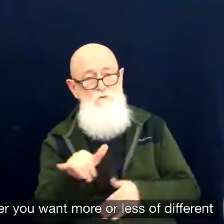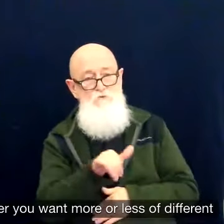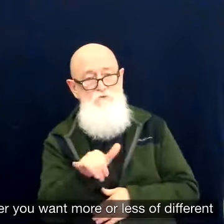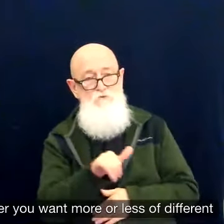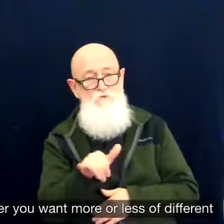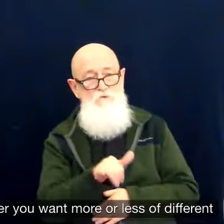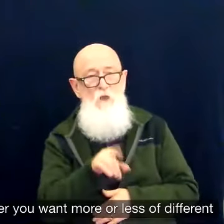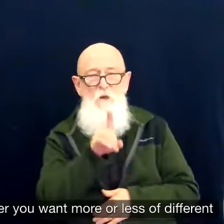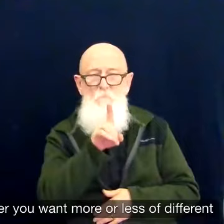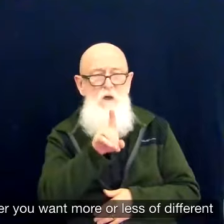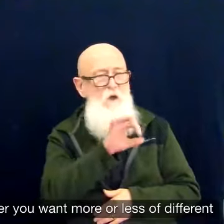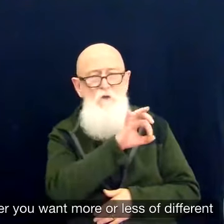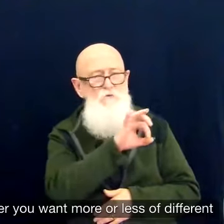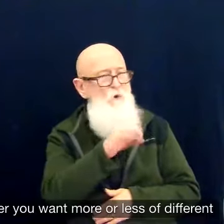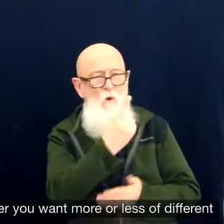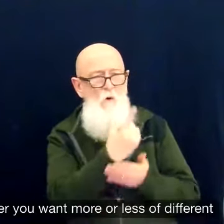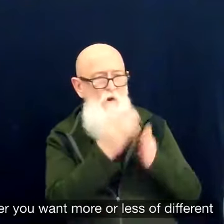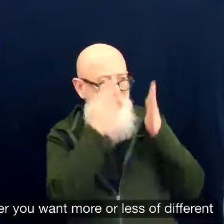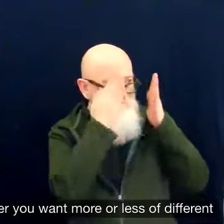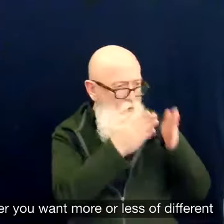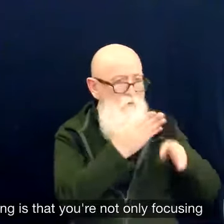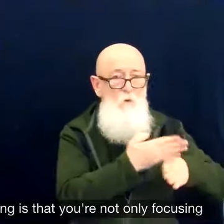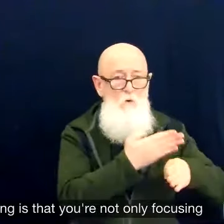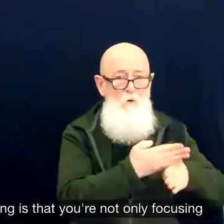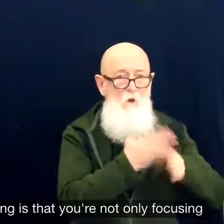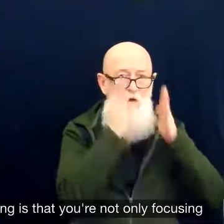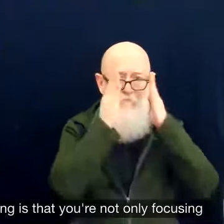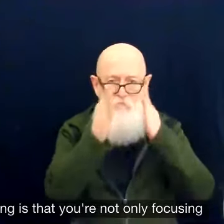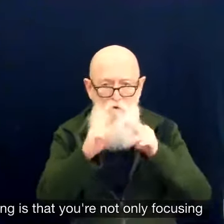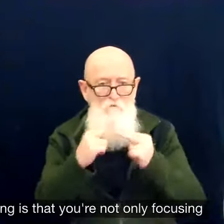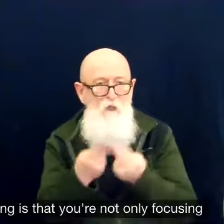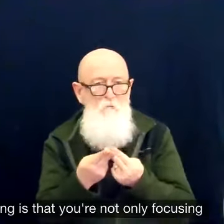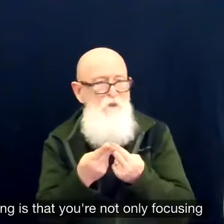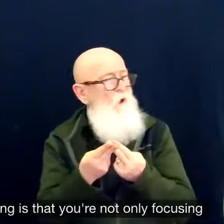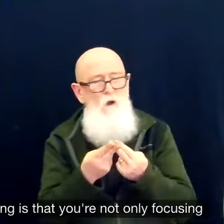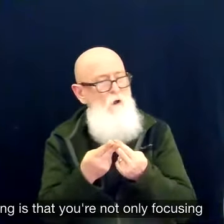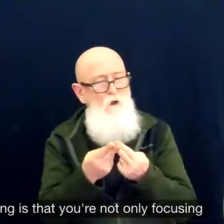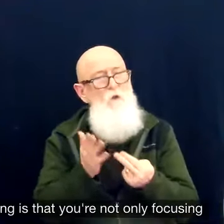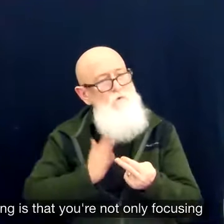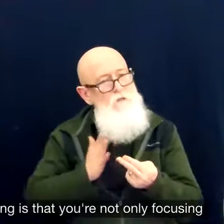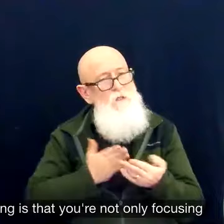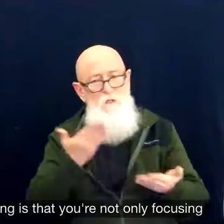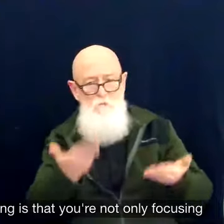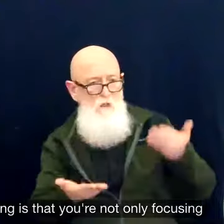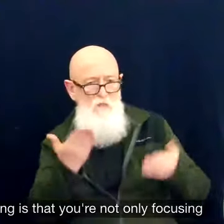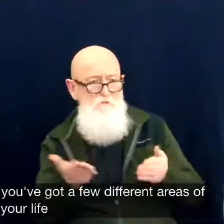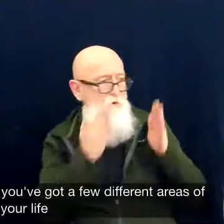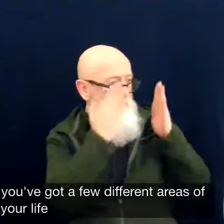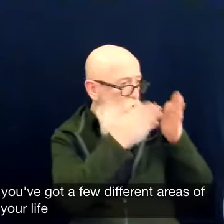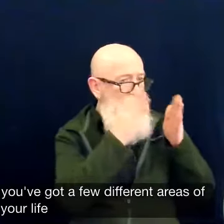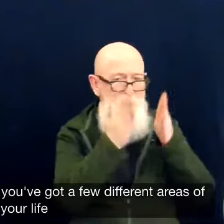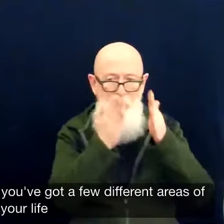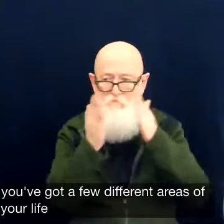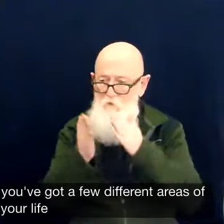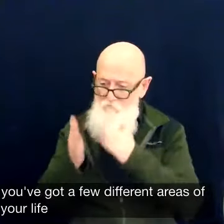you're not only focusing on one or two areas, that you've got a few different areas of your life where you're paying attention.